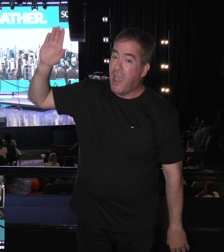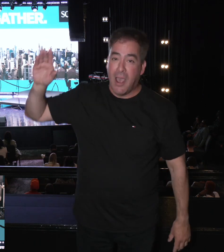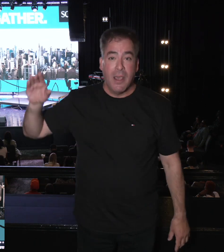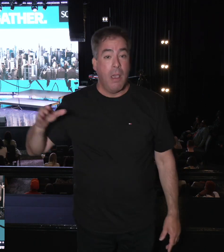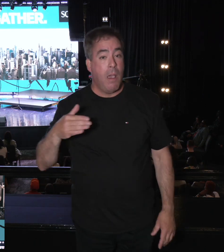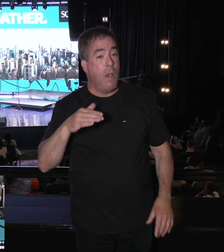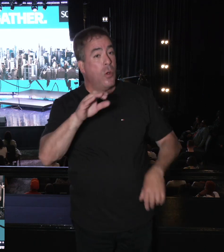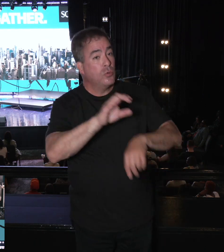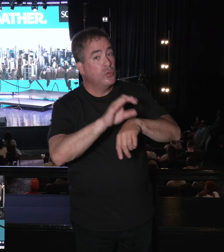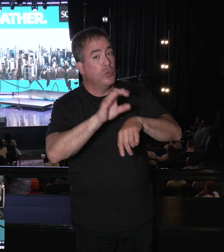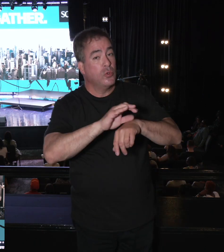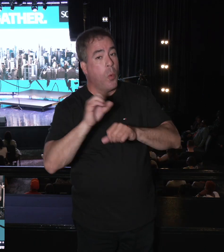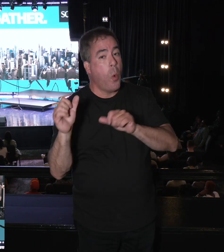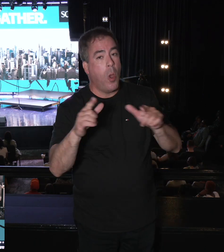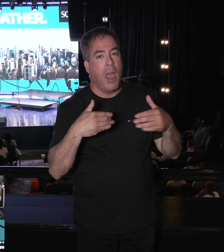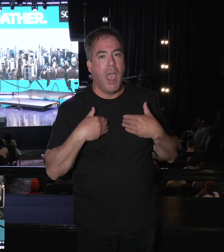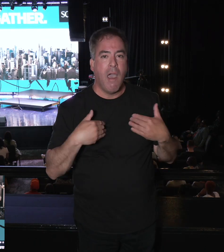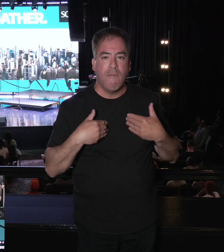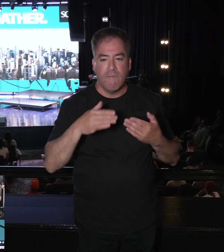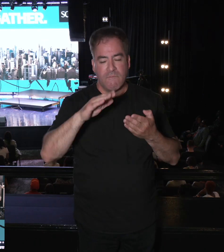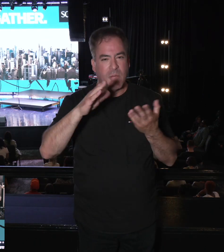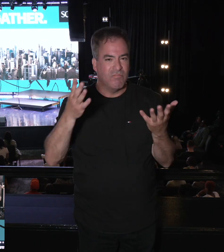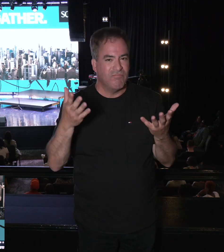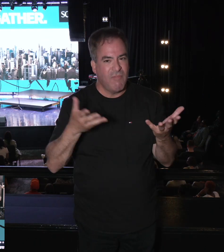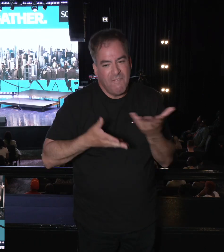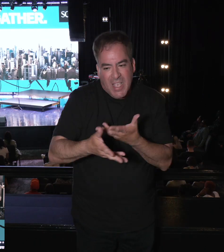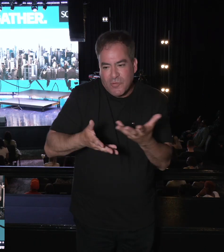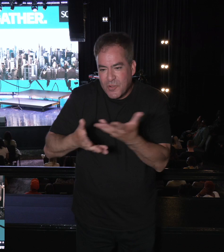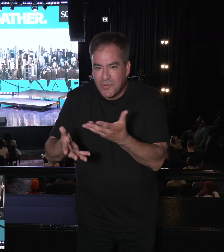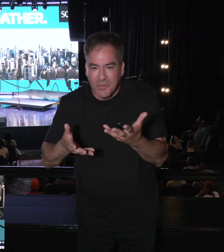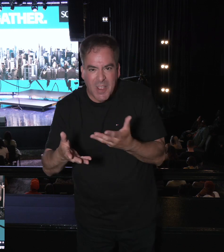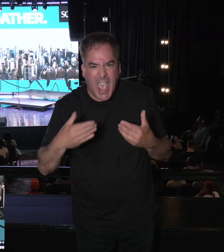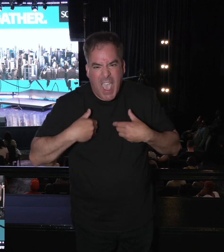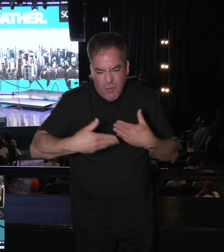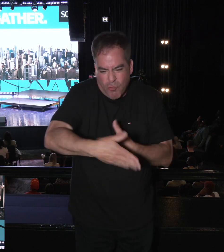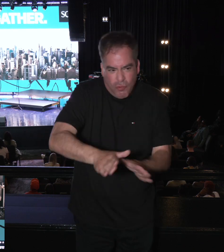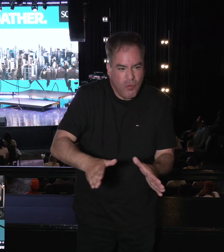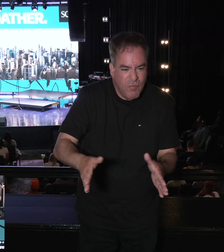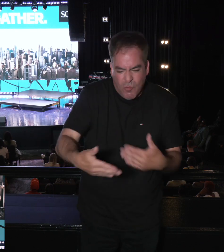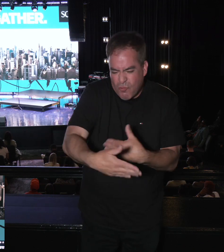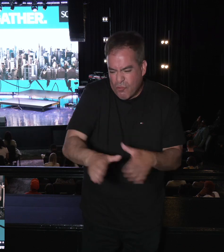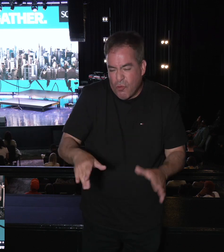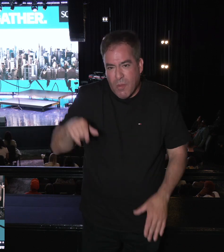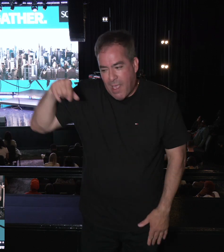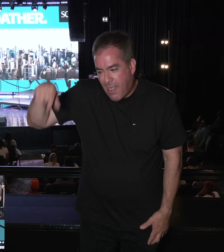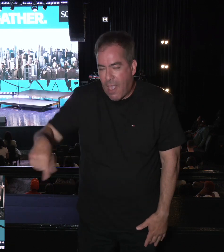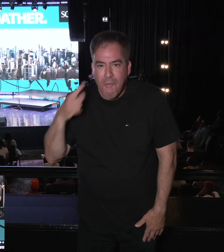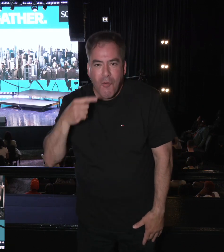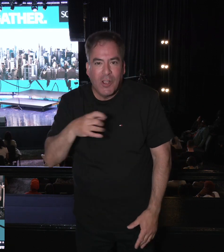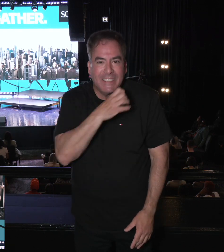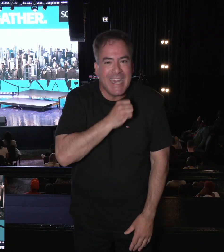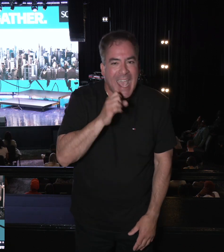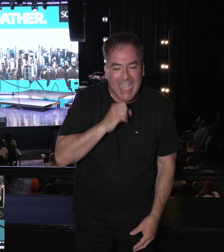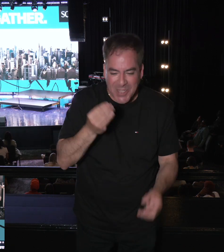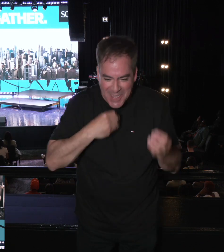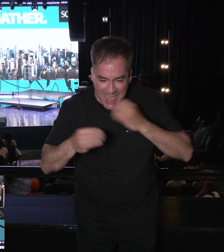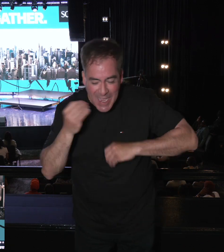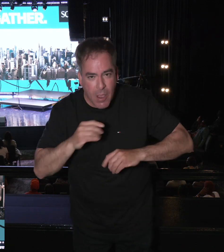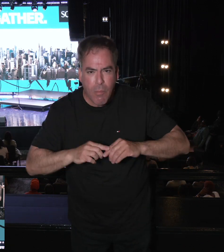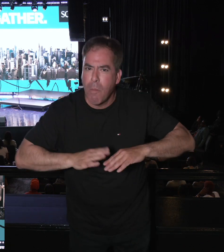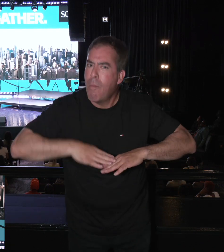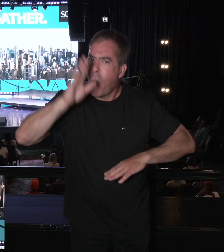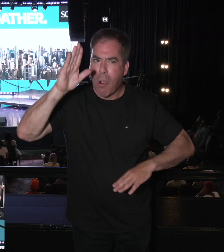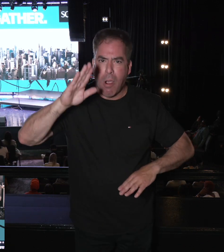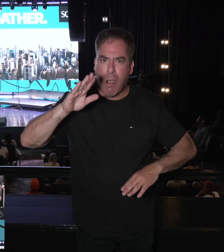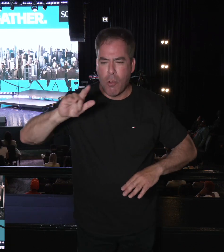every church has a fellowship hall, which usually meant the room that we'd all go to get snacks in. But it's more than, hey, go to that room to get snacks together. It's more than invite me